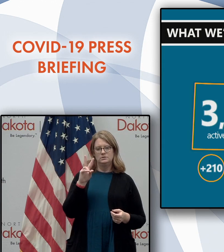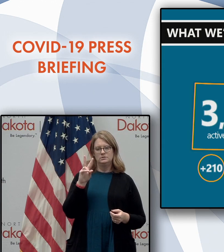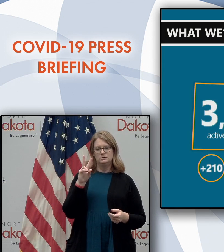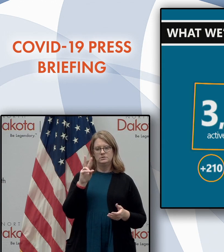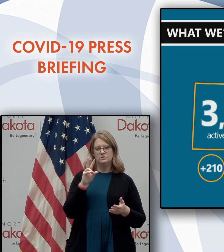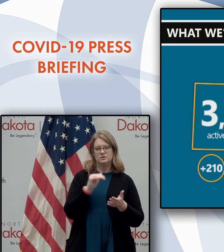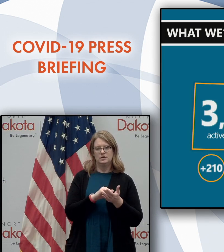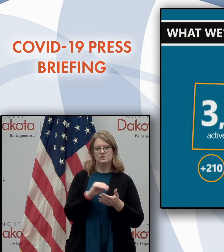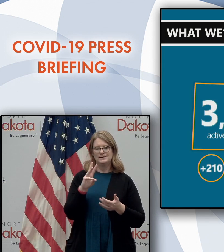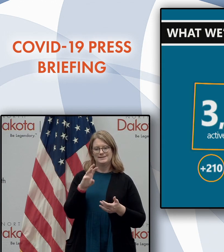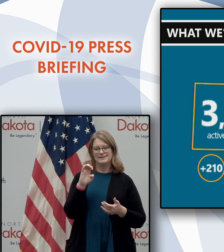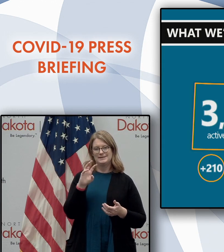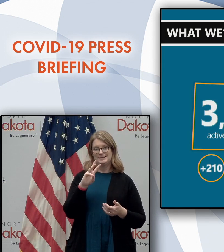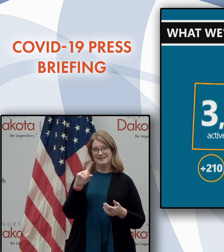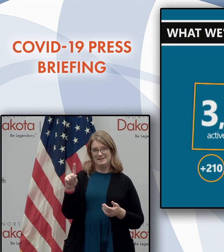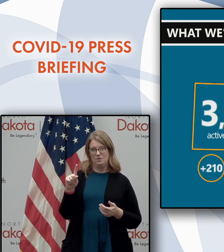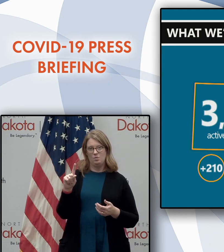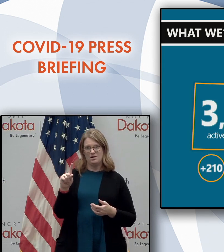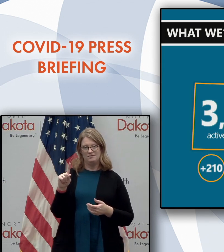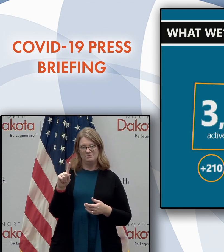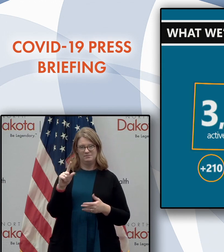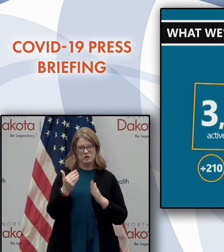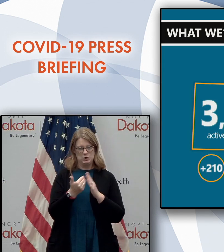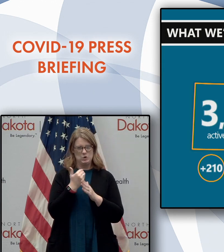2,661 new cases in the last 7 days.